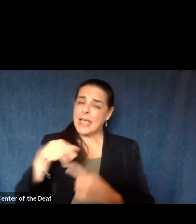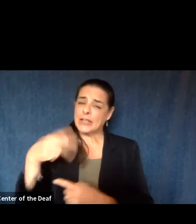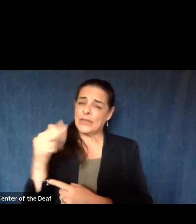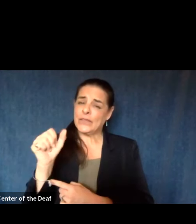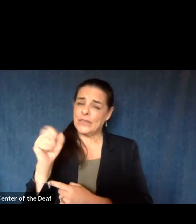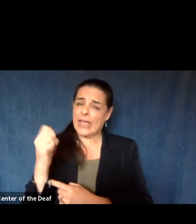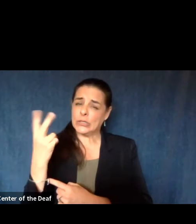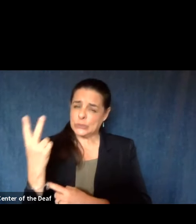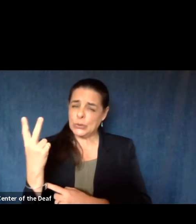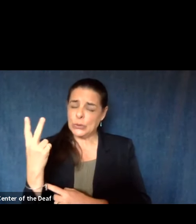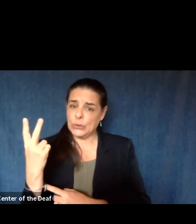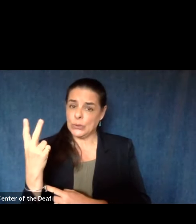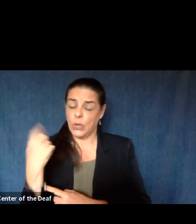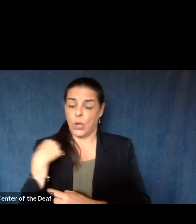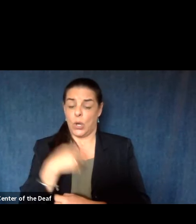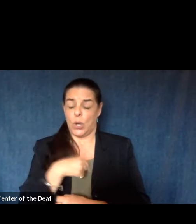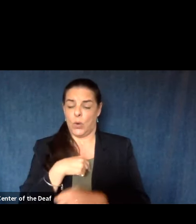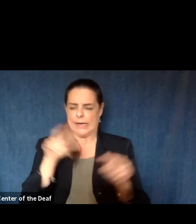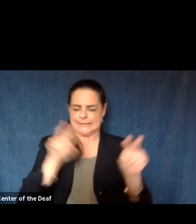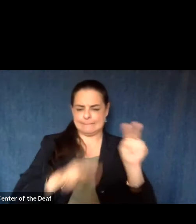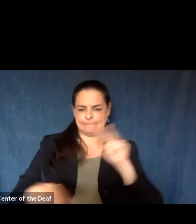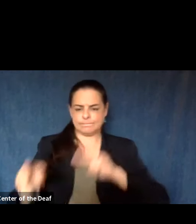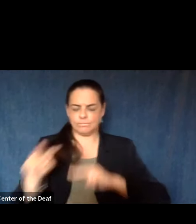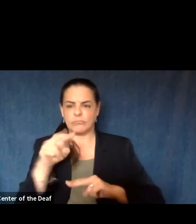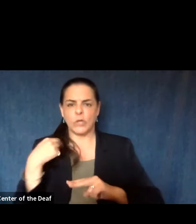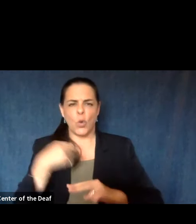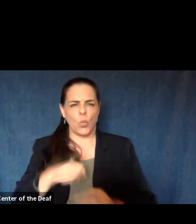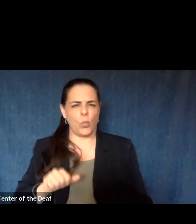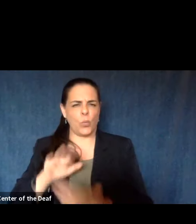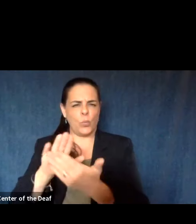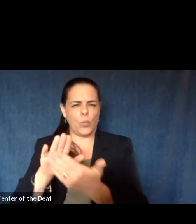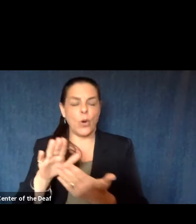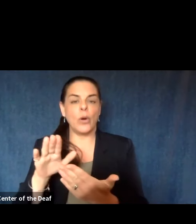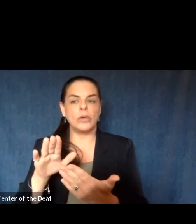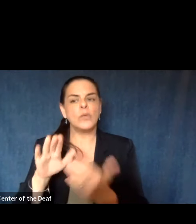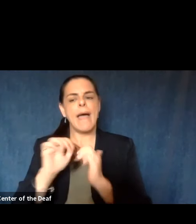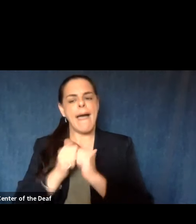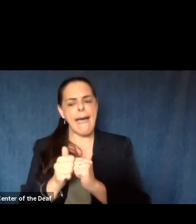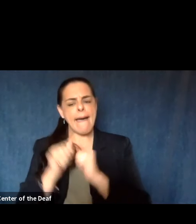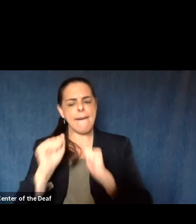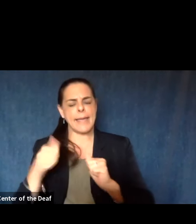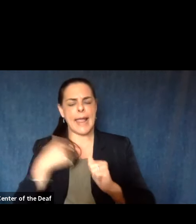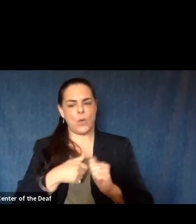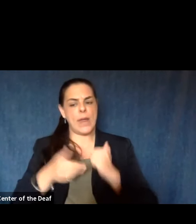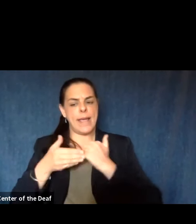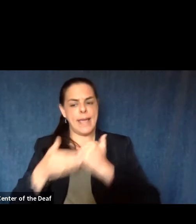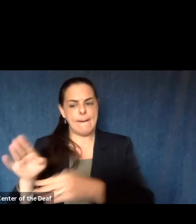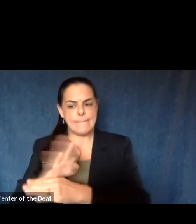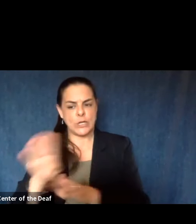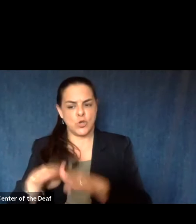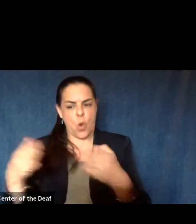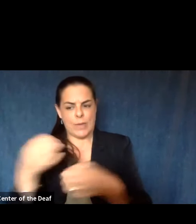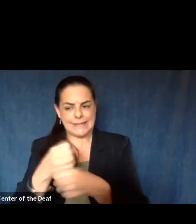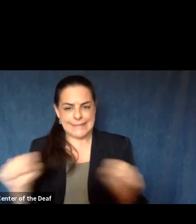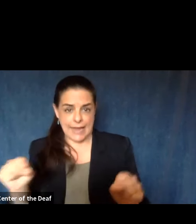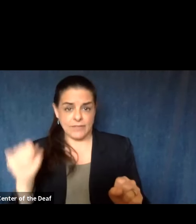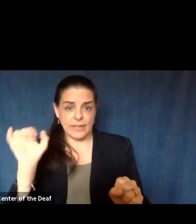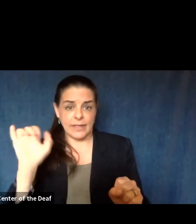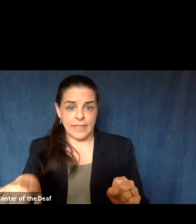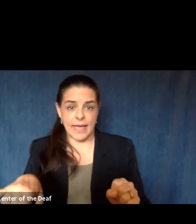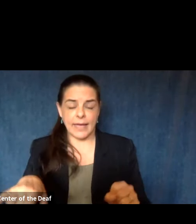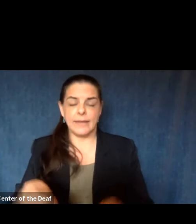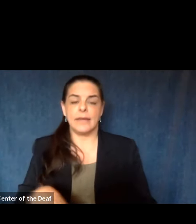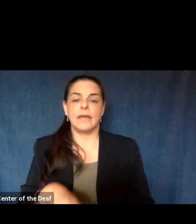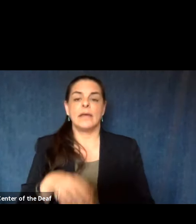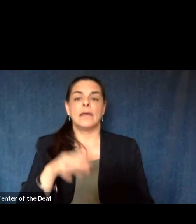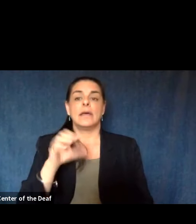we looked at this, we took the approach of how can we help businesses open safely? And so